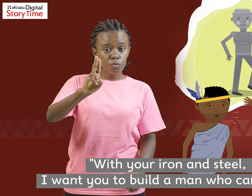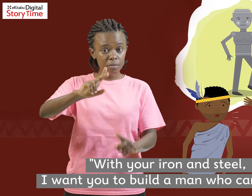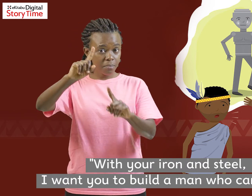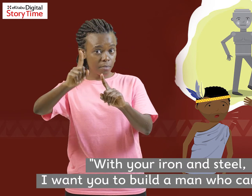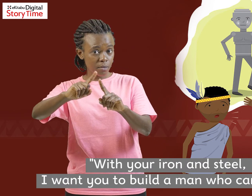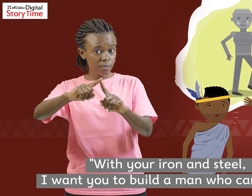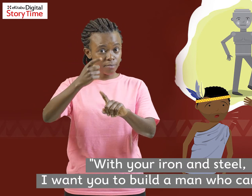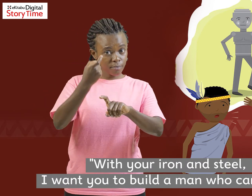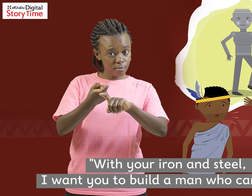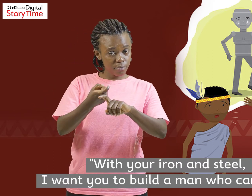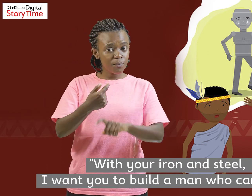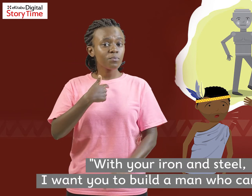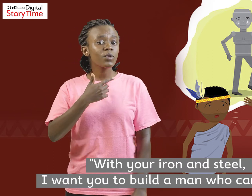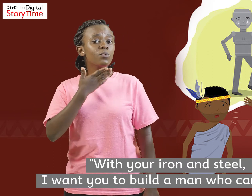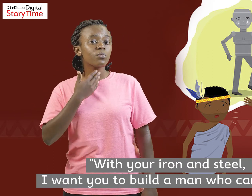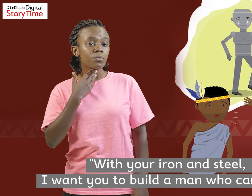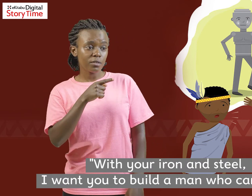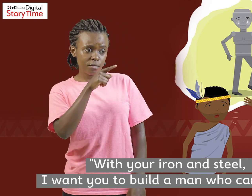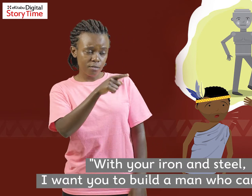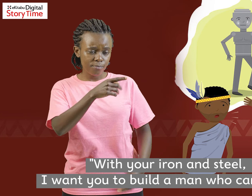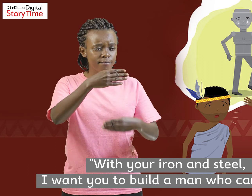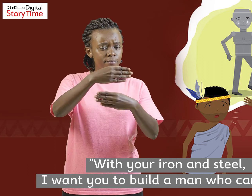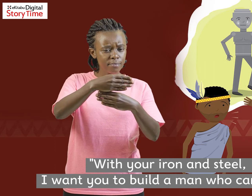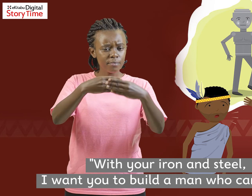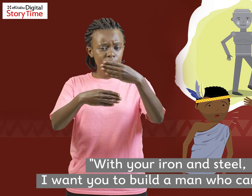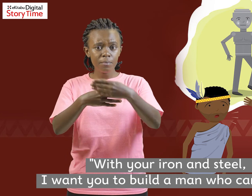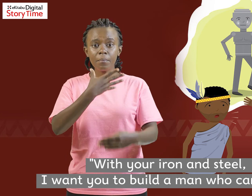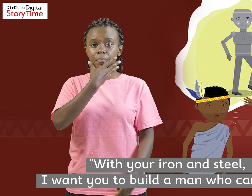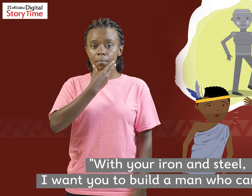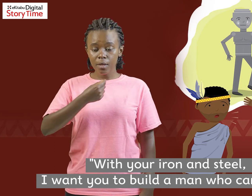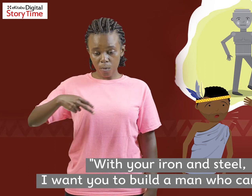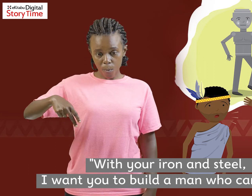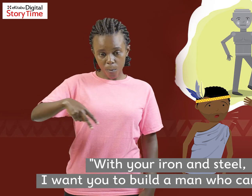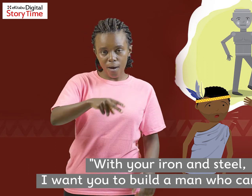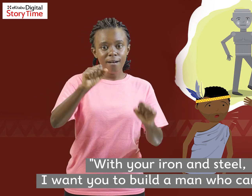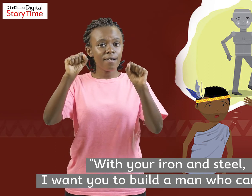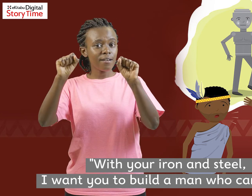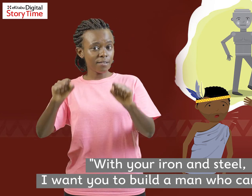With your iron and steel, I want you to build a man who can walk,